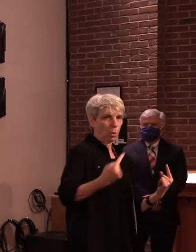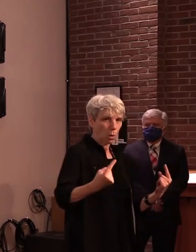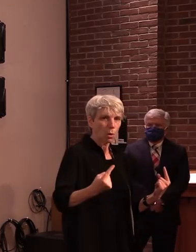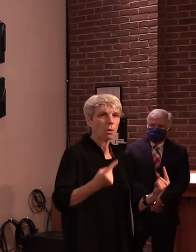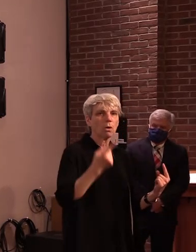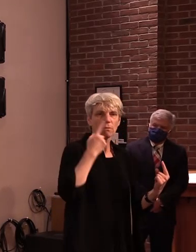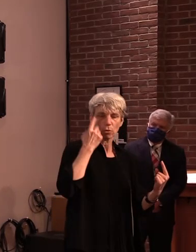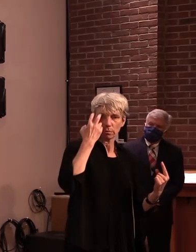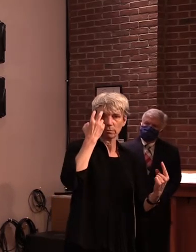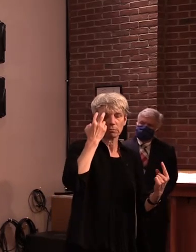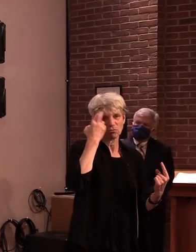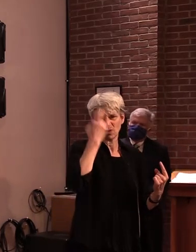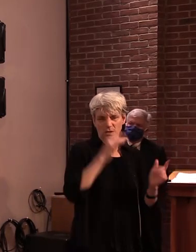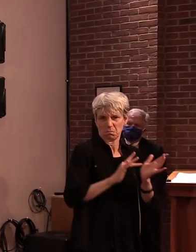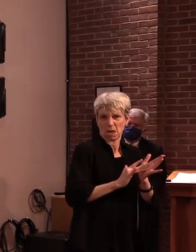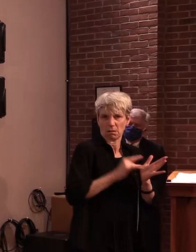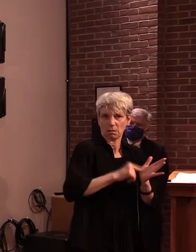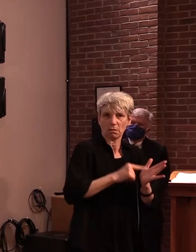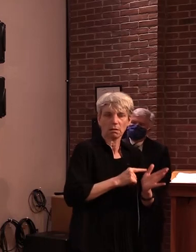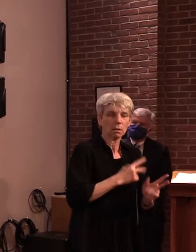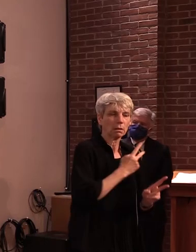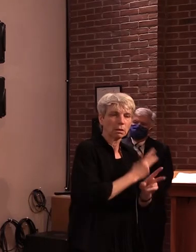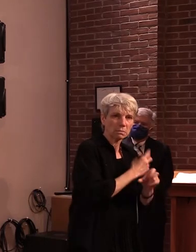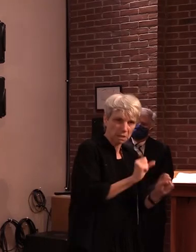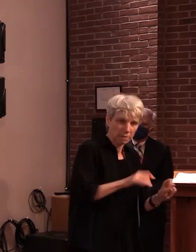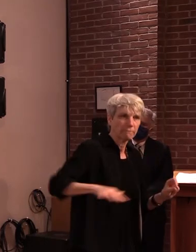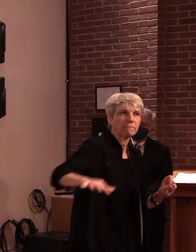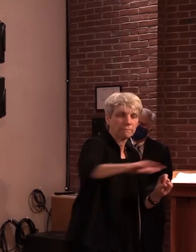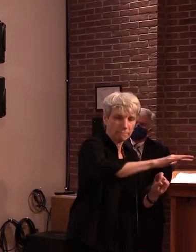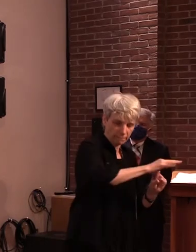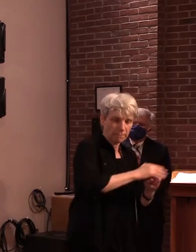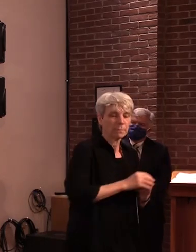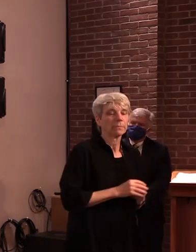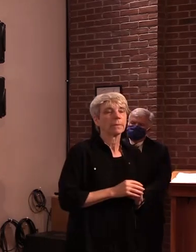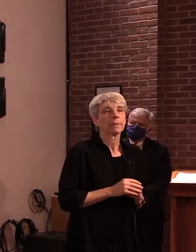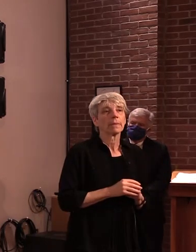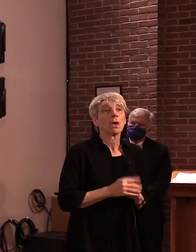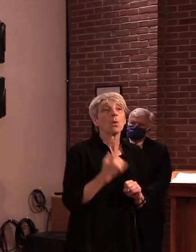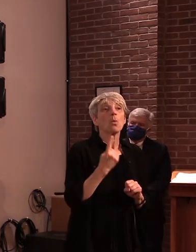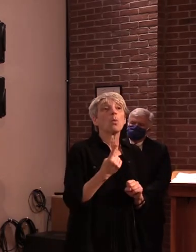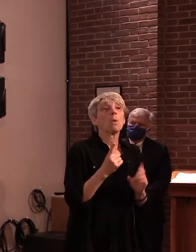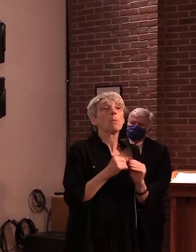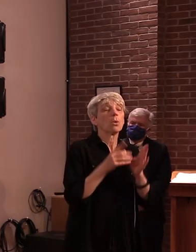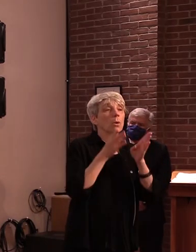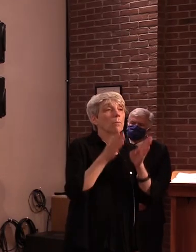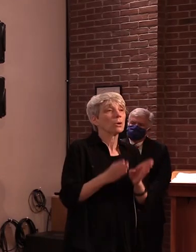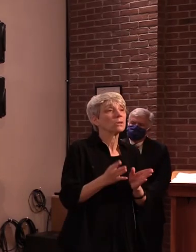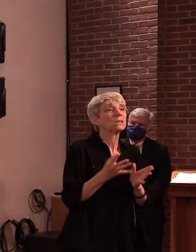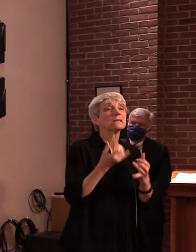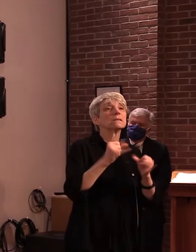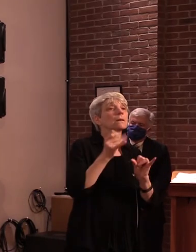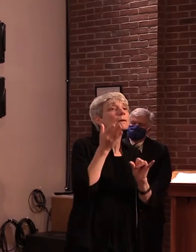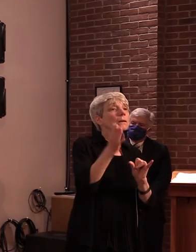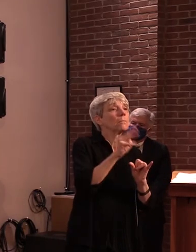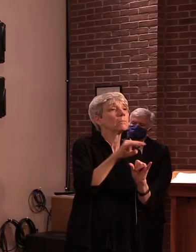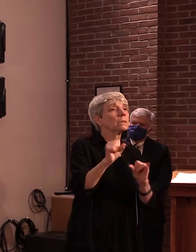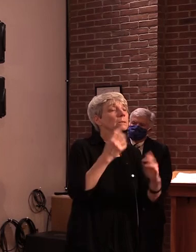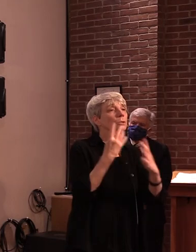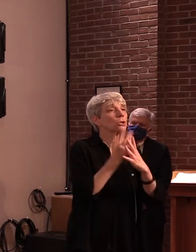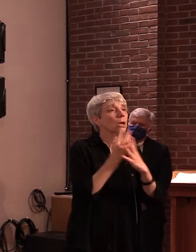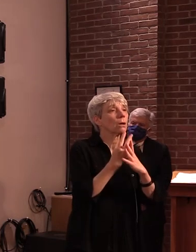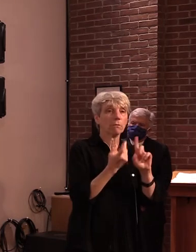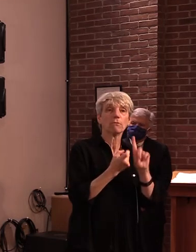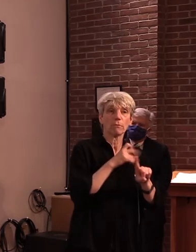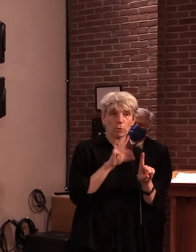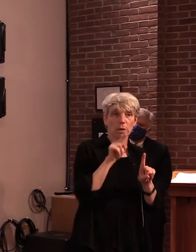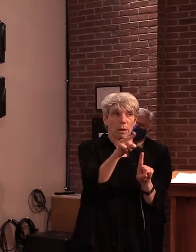is underway. A Vermonter who remains incarcerated in Mississippi tested positive for coronavirus earlier